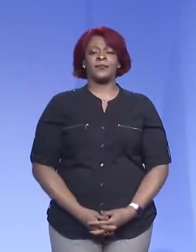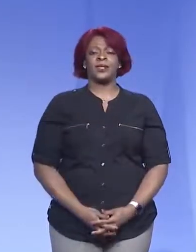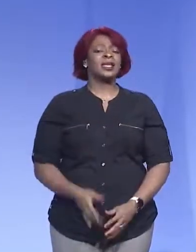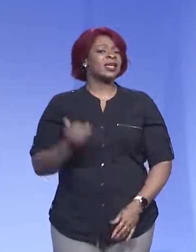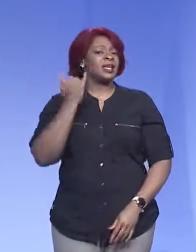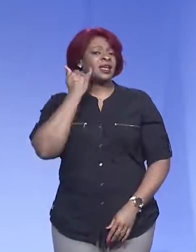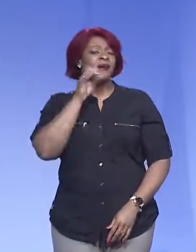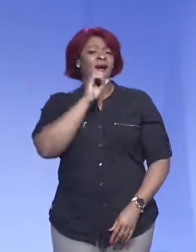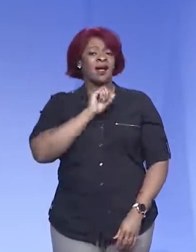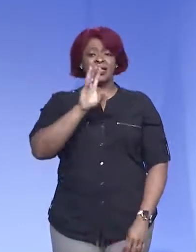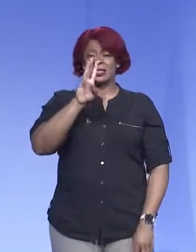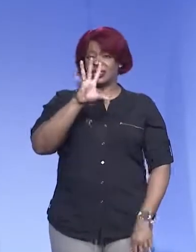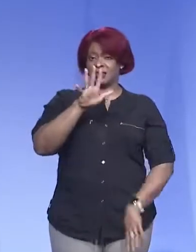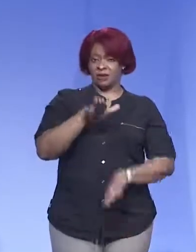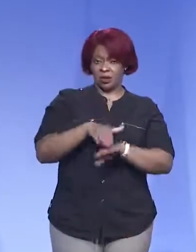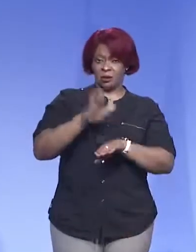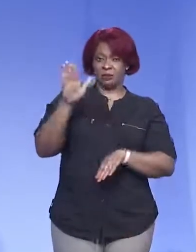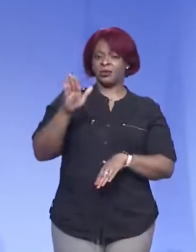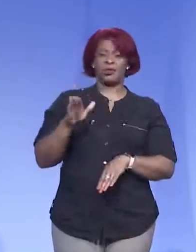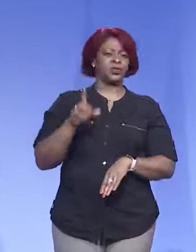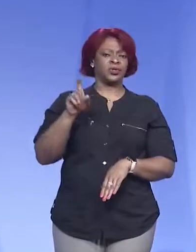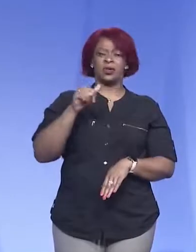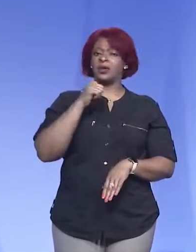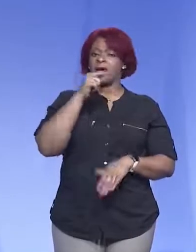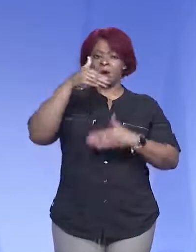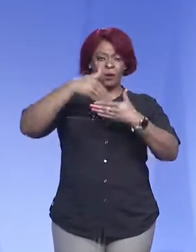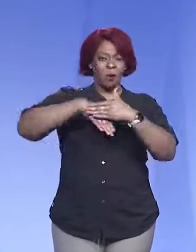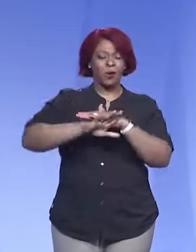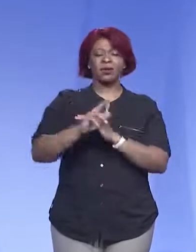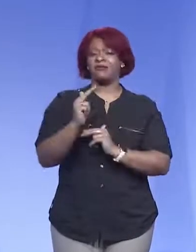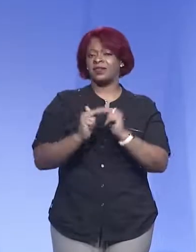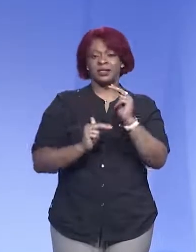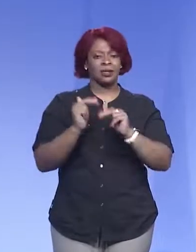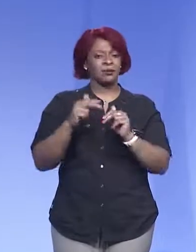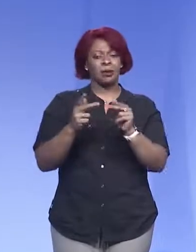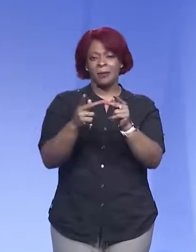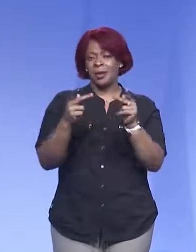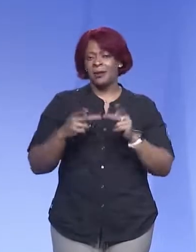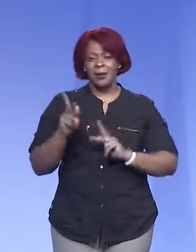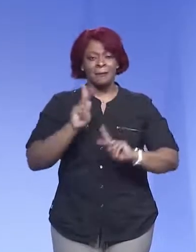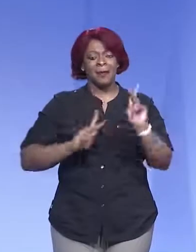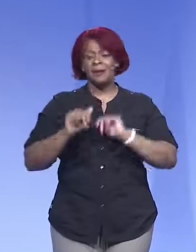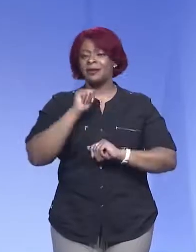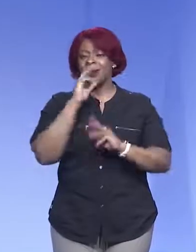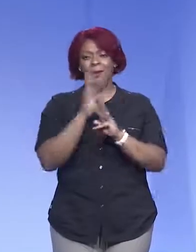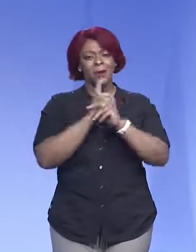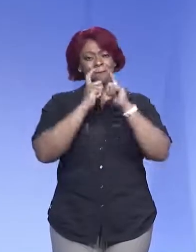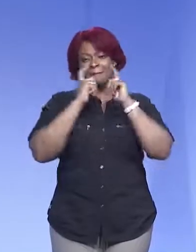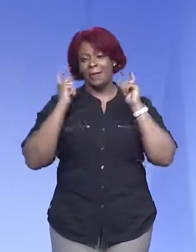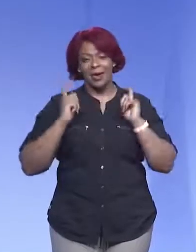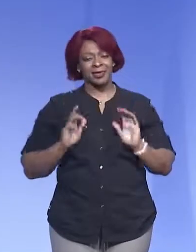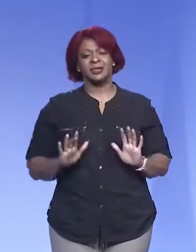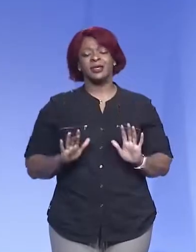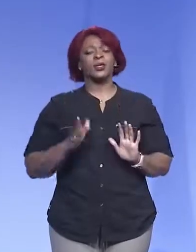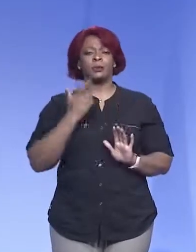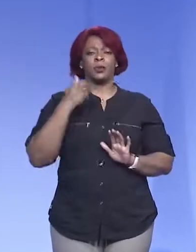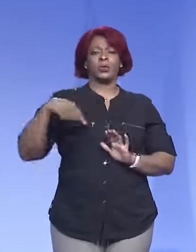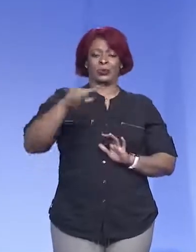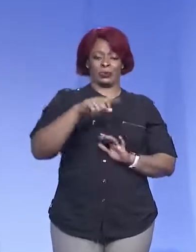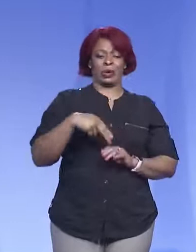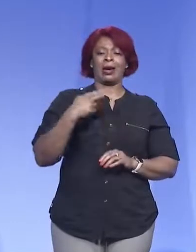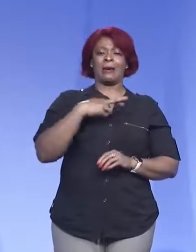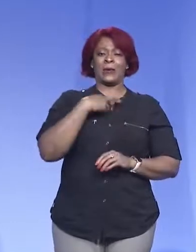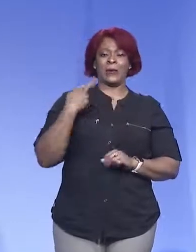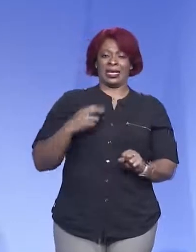you're 65 and older, you should not go into facilities or places where people are not wearing masks because you're at